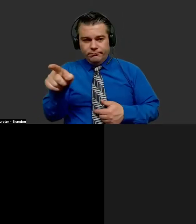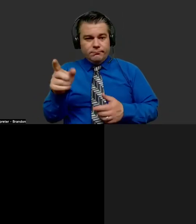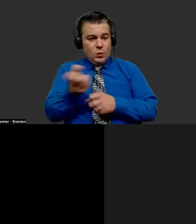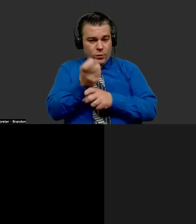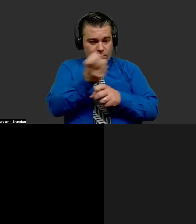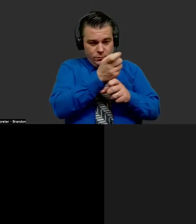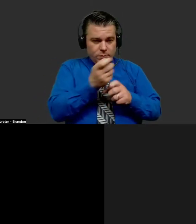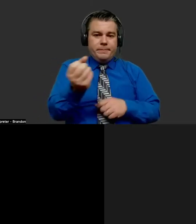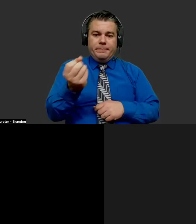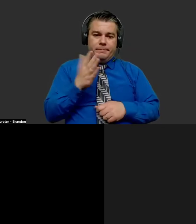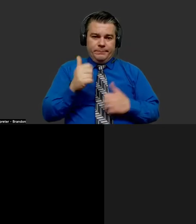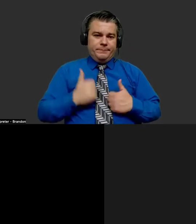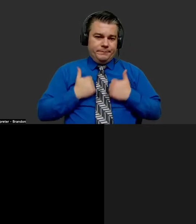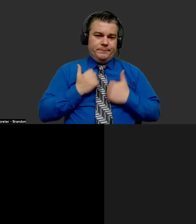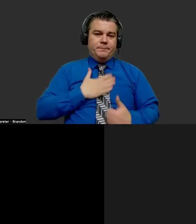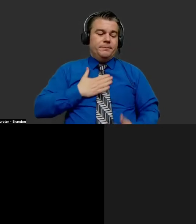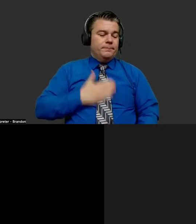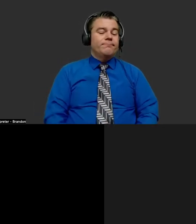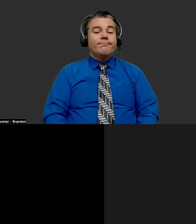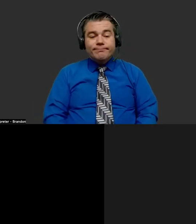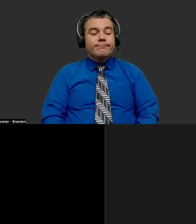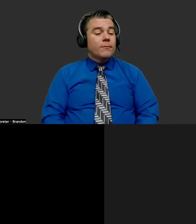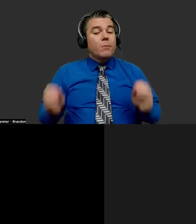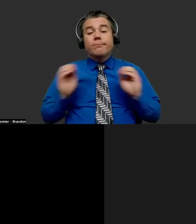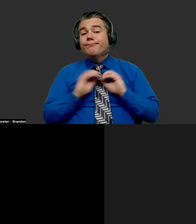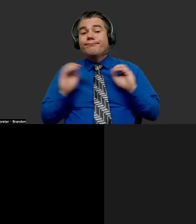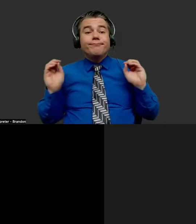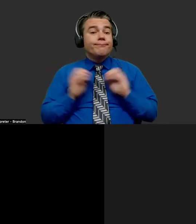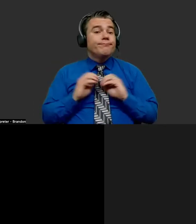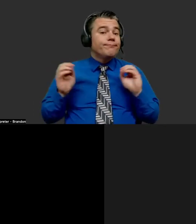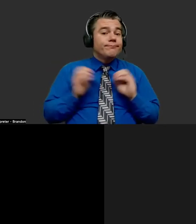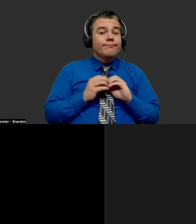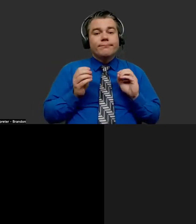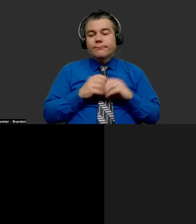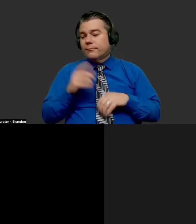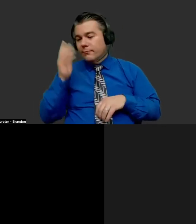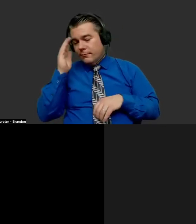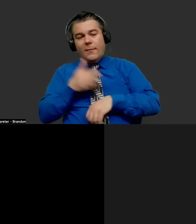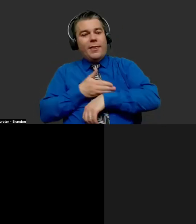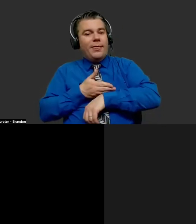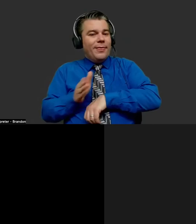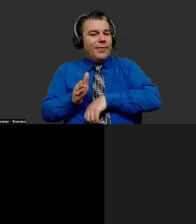Okay. What else do we have, guys? I know this is kind of run a little bit long,